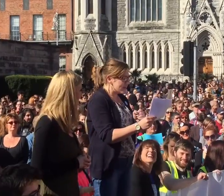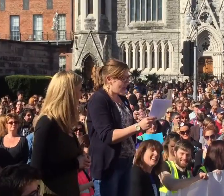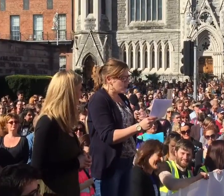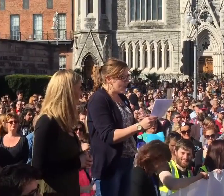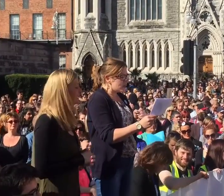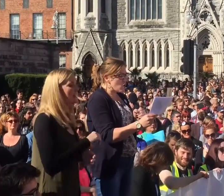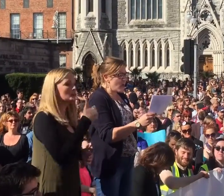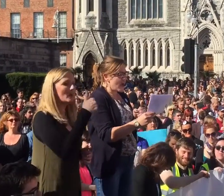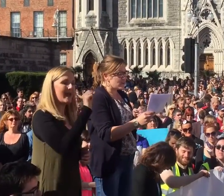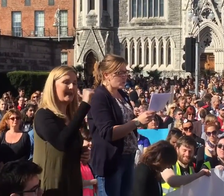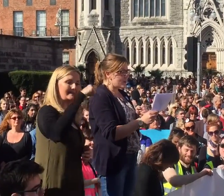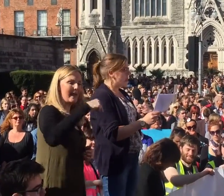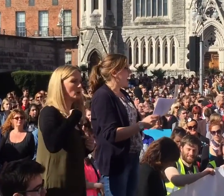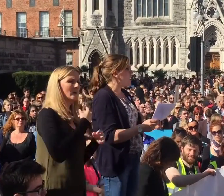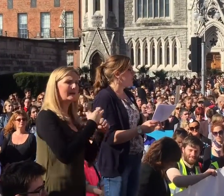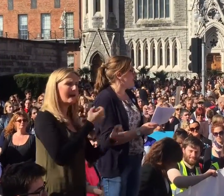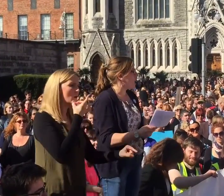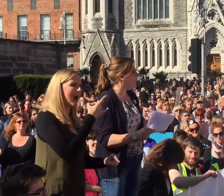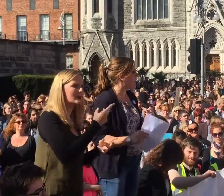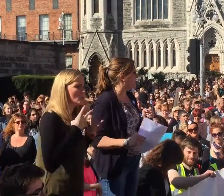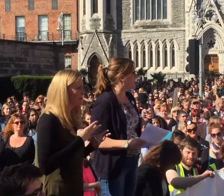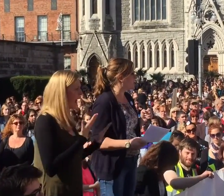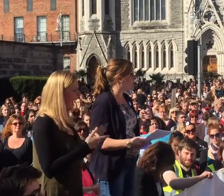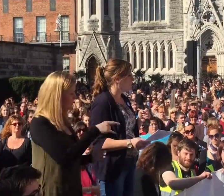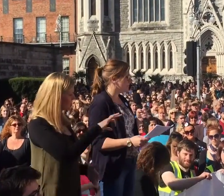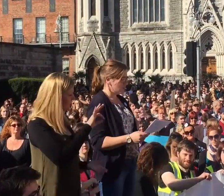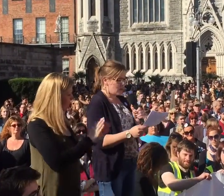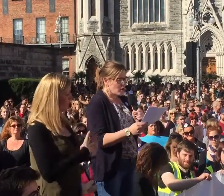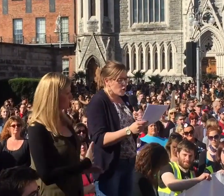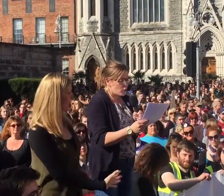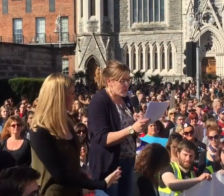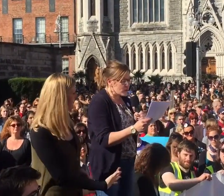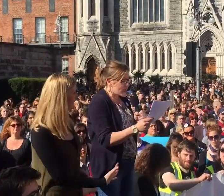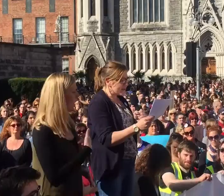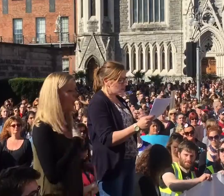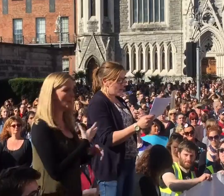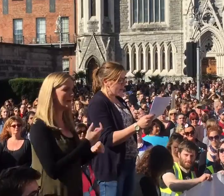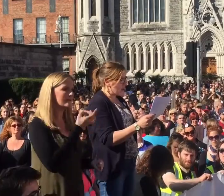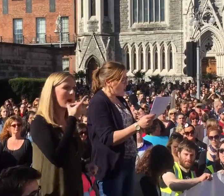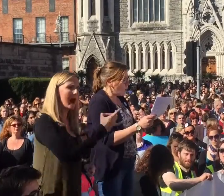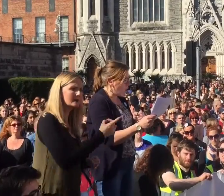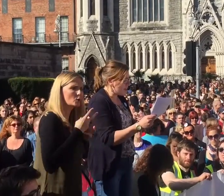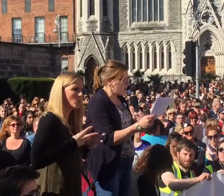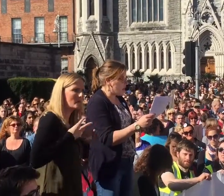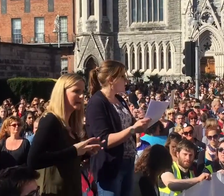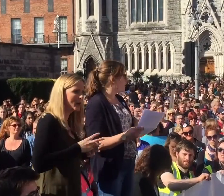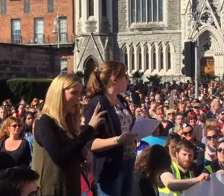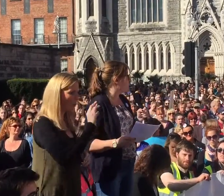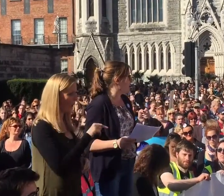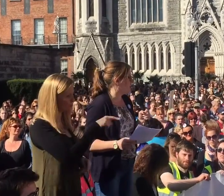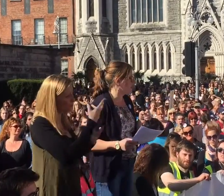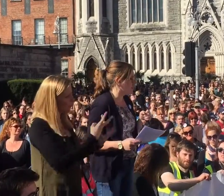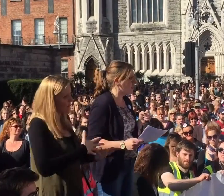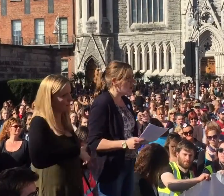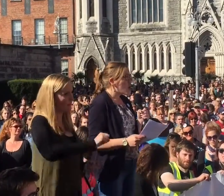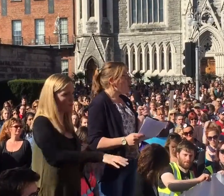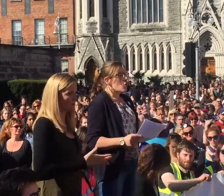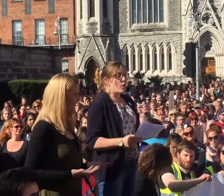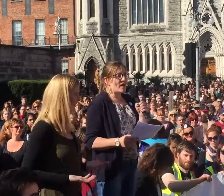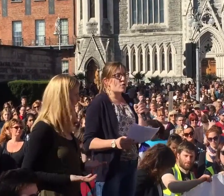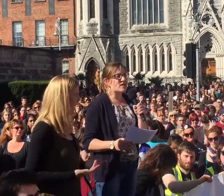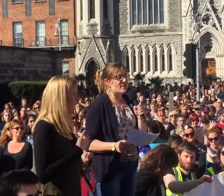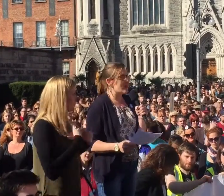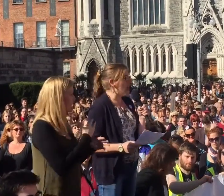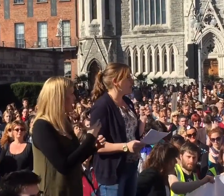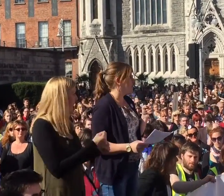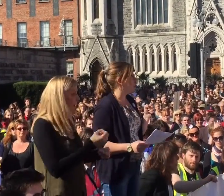At ASN, we don't ask women how they got pregnant. We don't ask women why they want abortions.